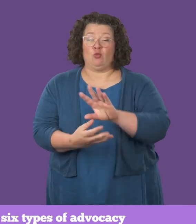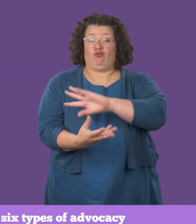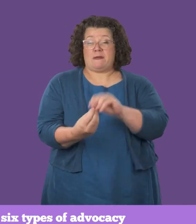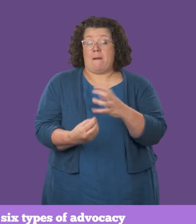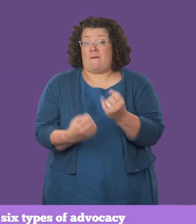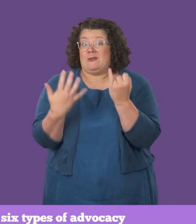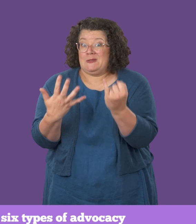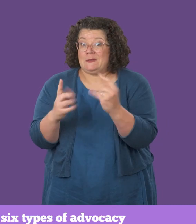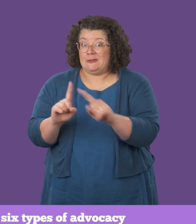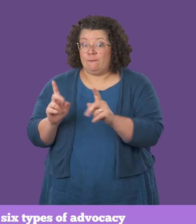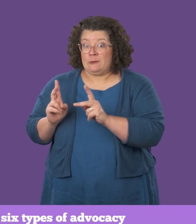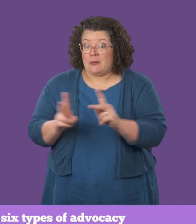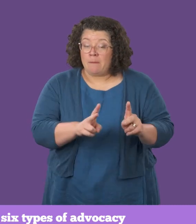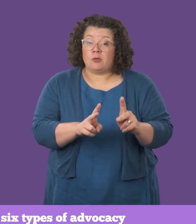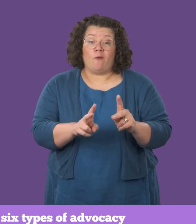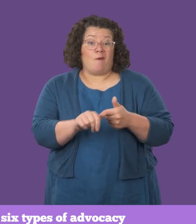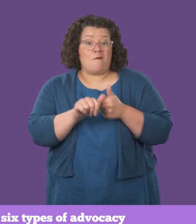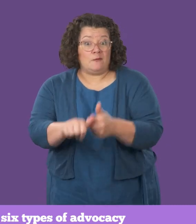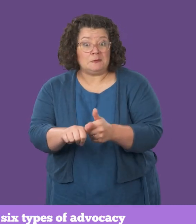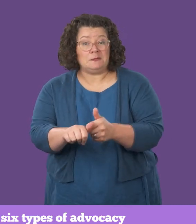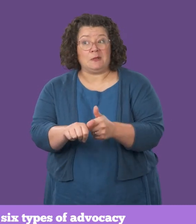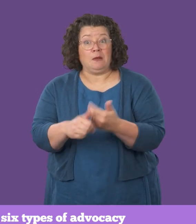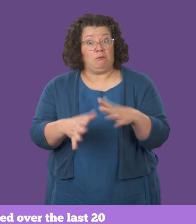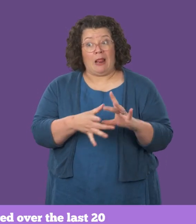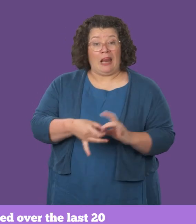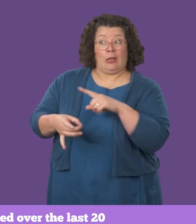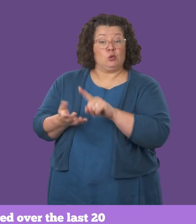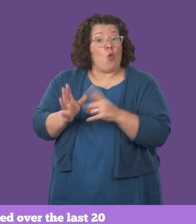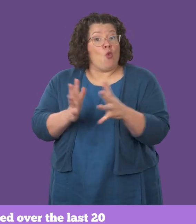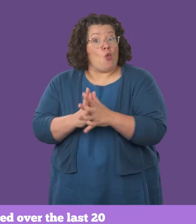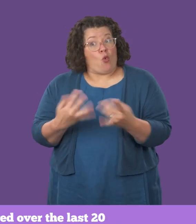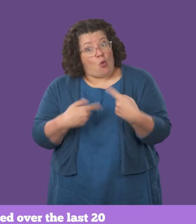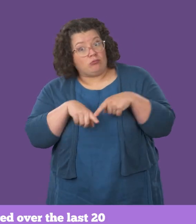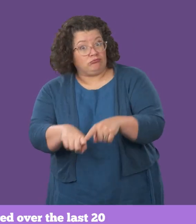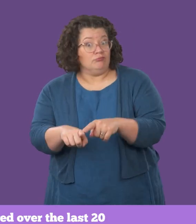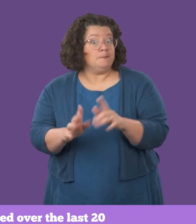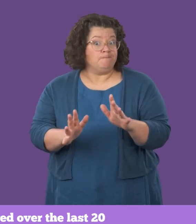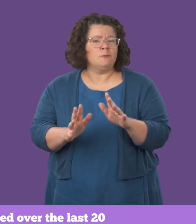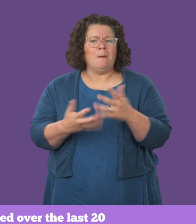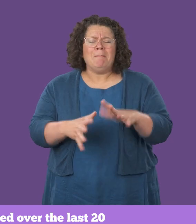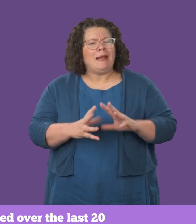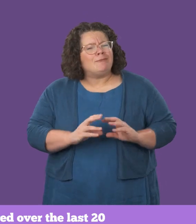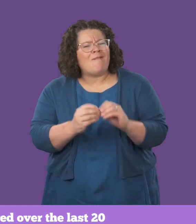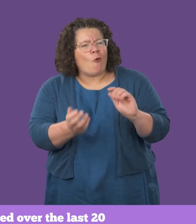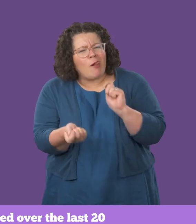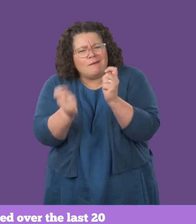there are 6 types of advocacy that have been introduced in legislation. And the way it's evolved over the last 20 years has meant that it's been